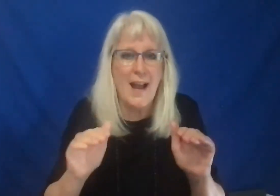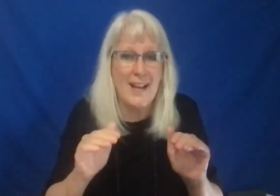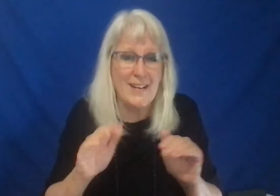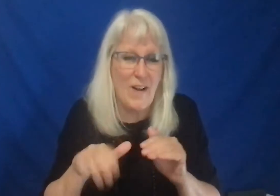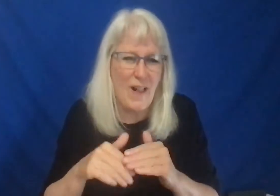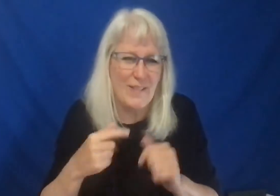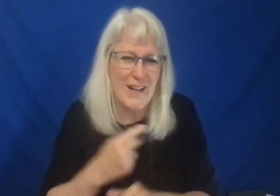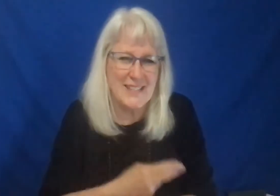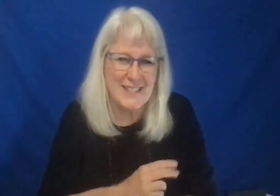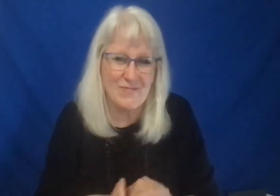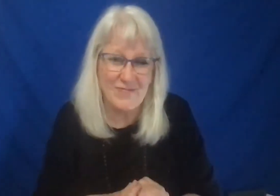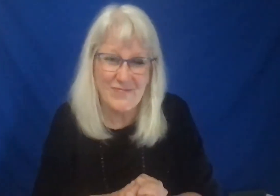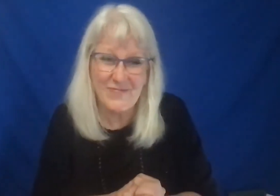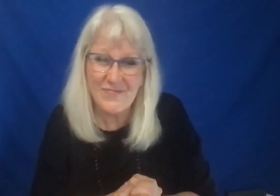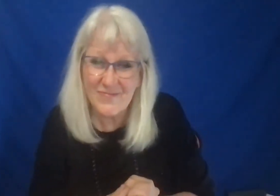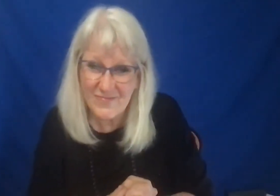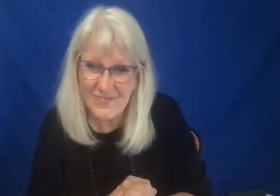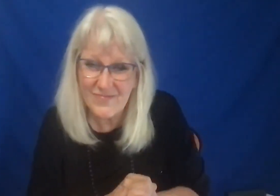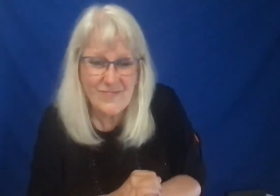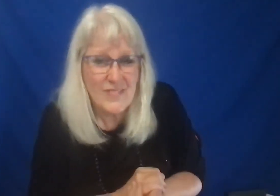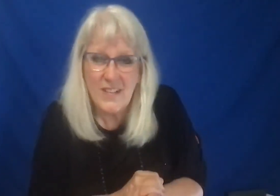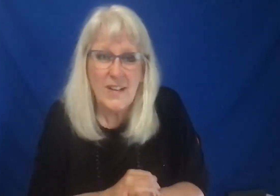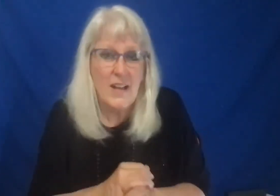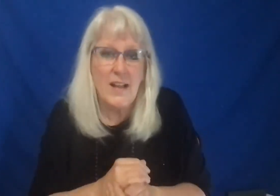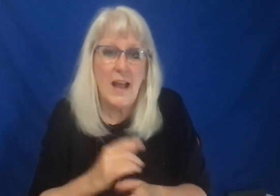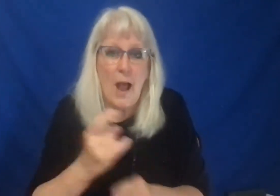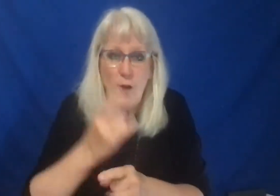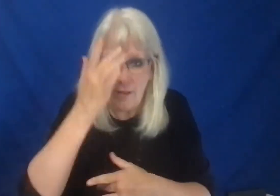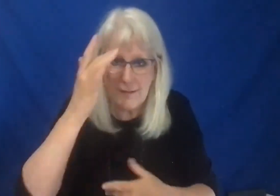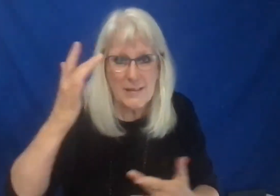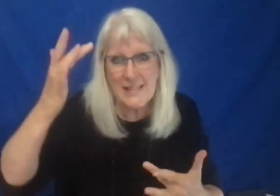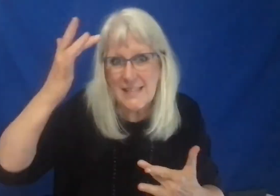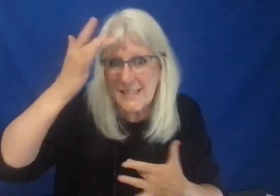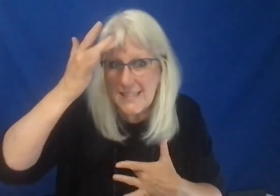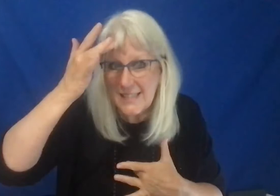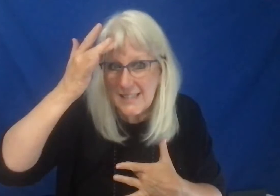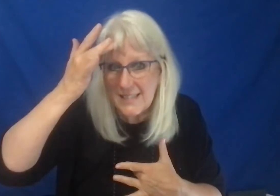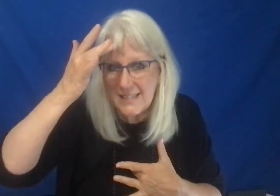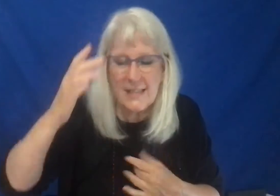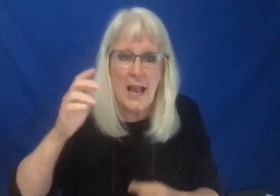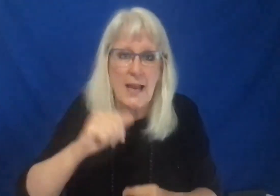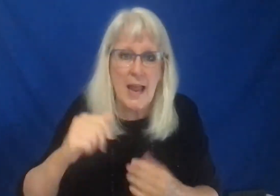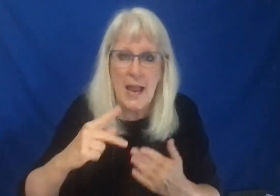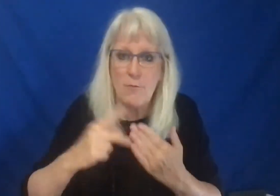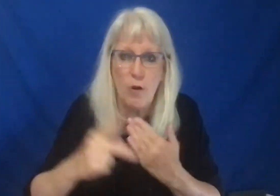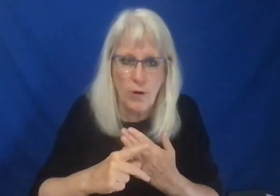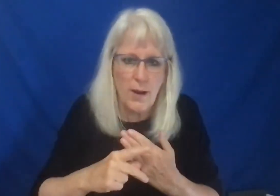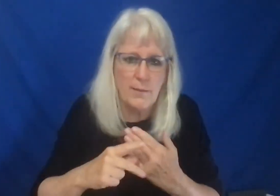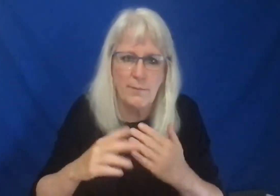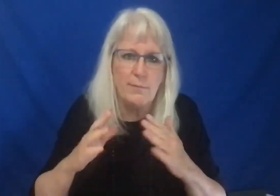that we believe alcoholism is a disease, and that the AA program, and you know what else I said, because this is why